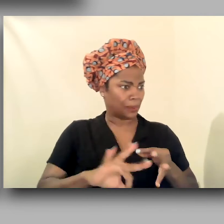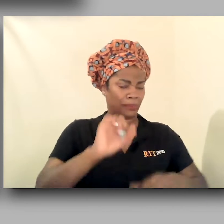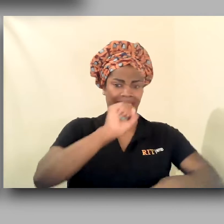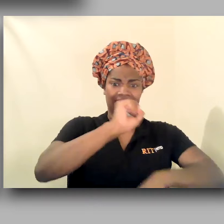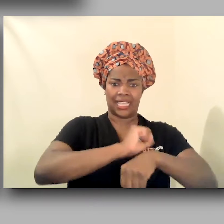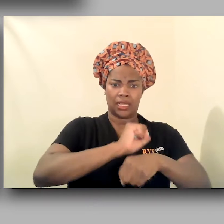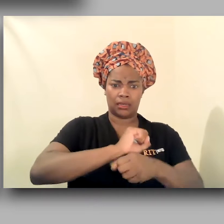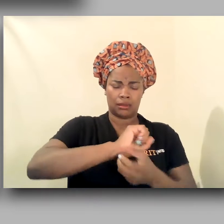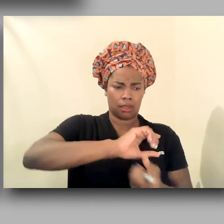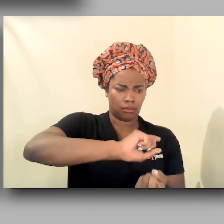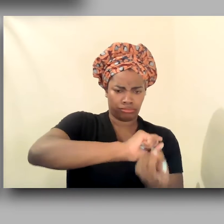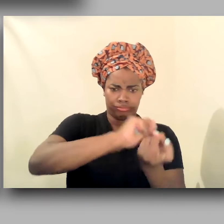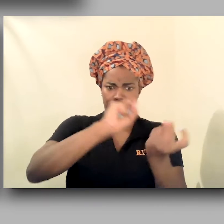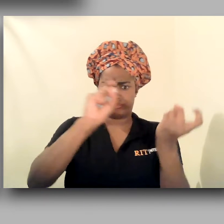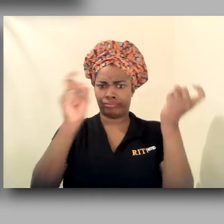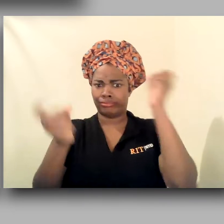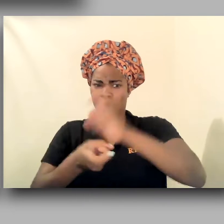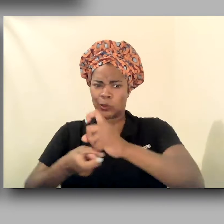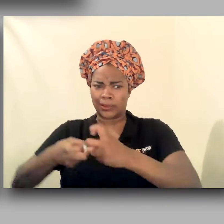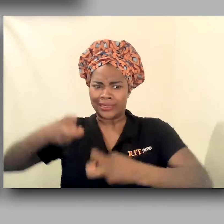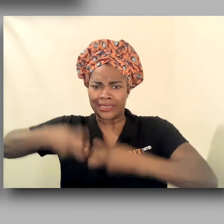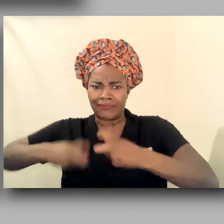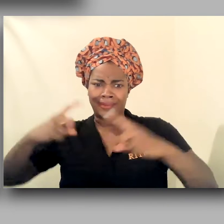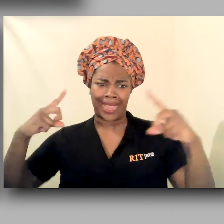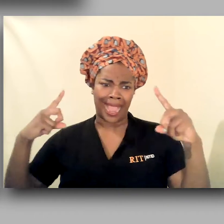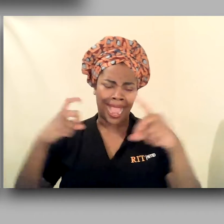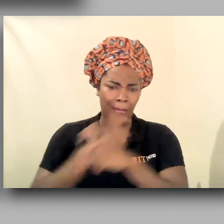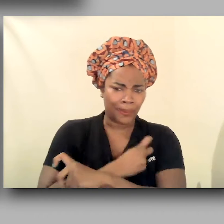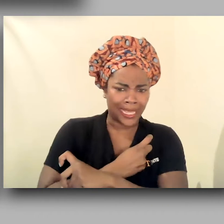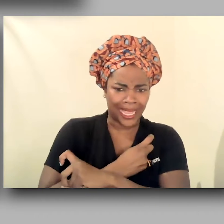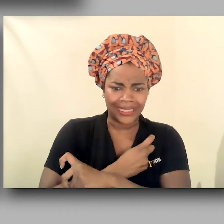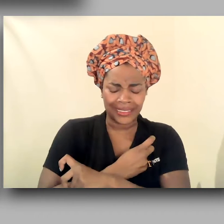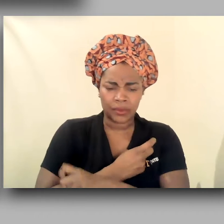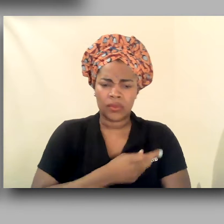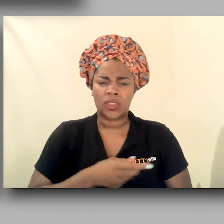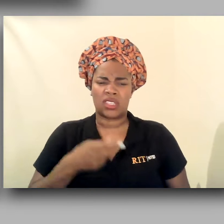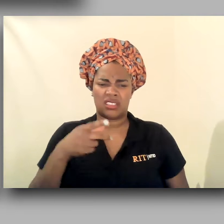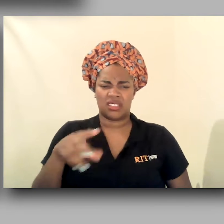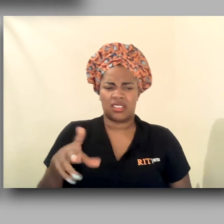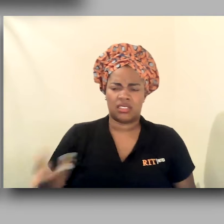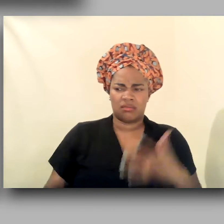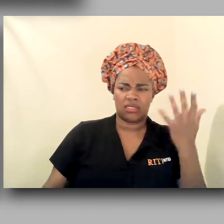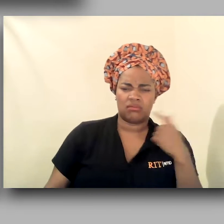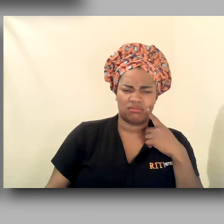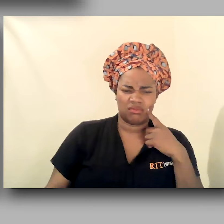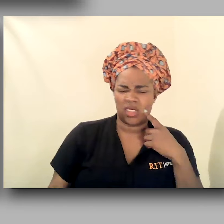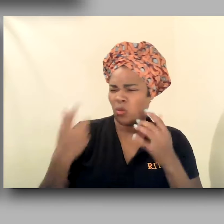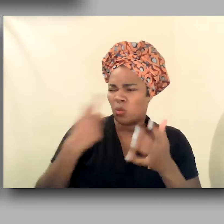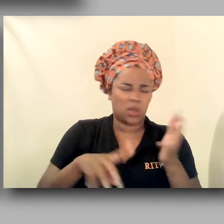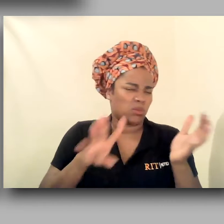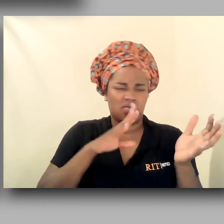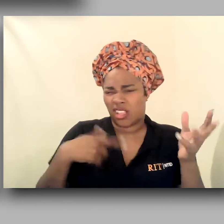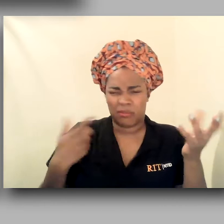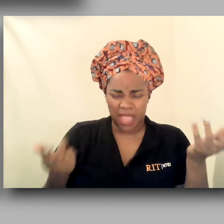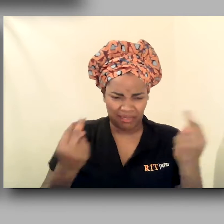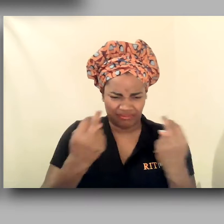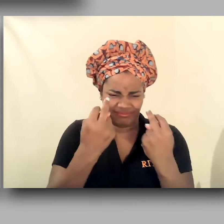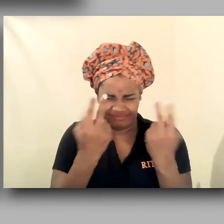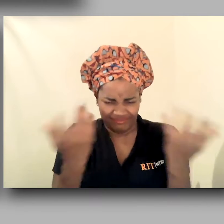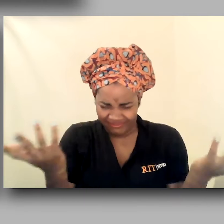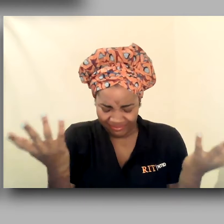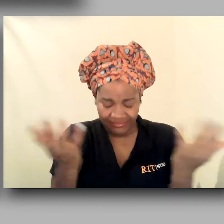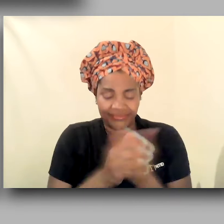something else and it makes something do it on the other part. And they could be really complex. And maybe you're going, what the hell are you talking